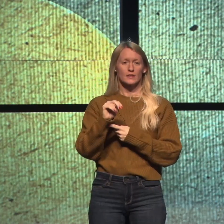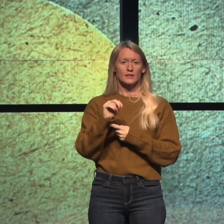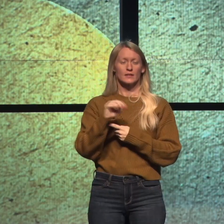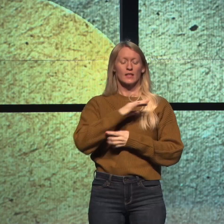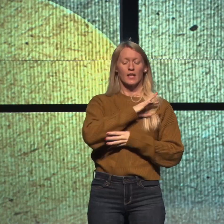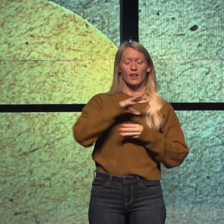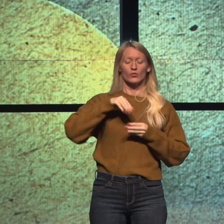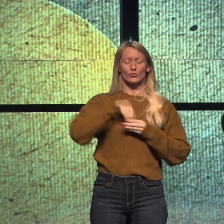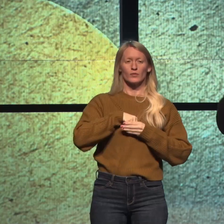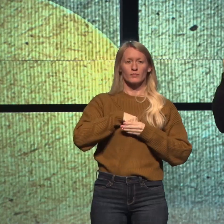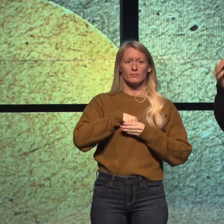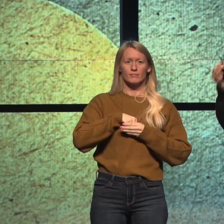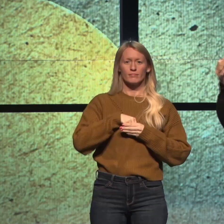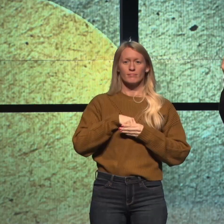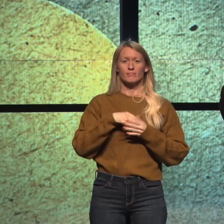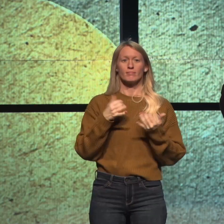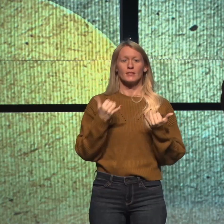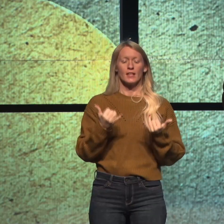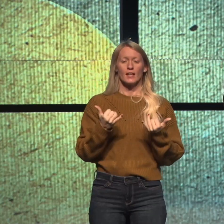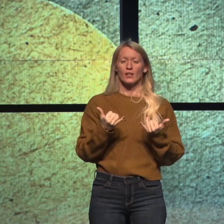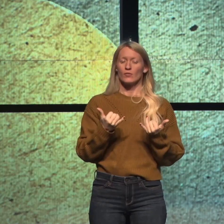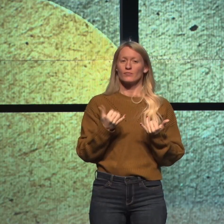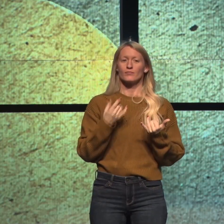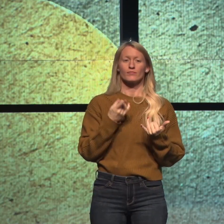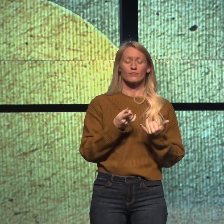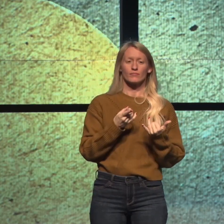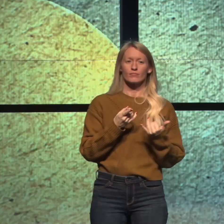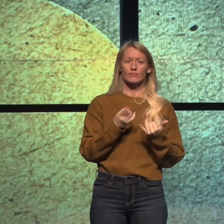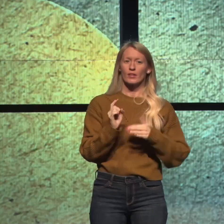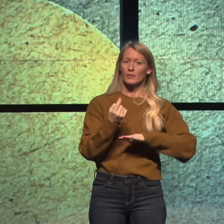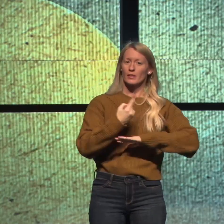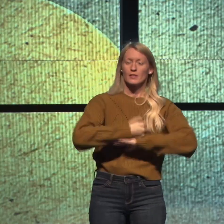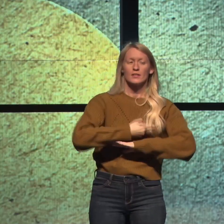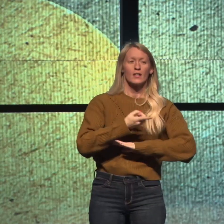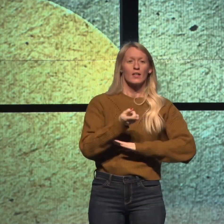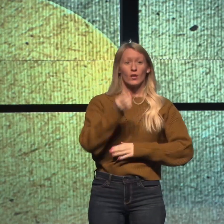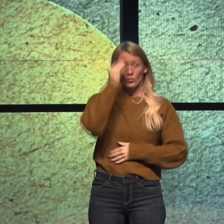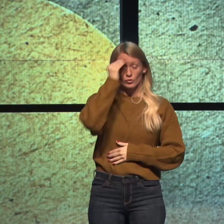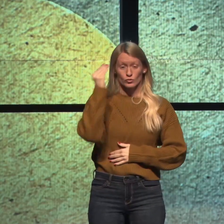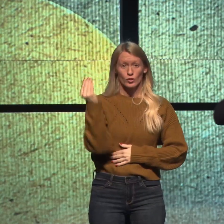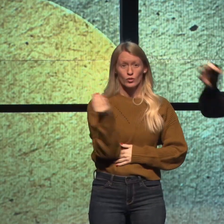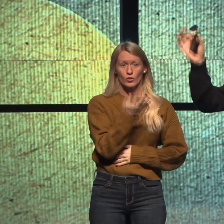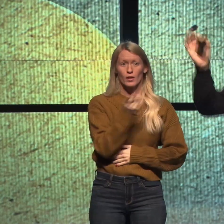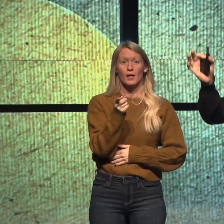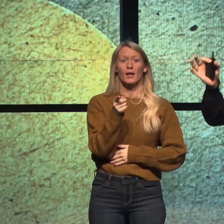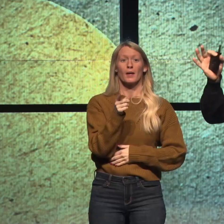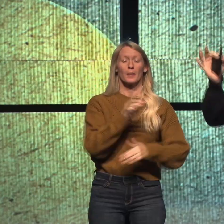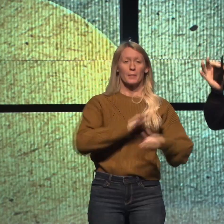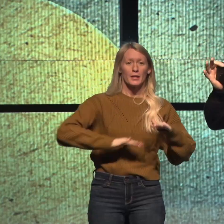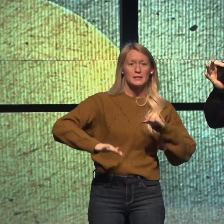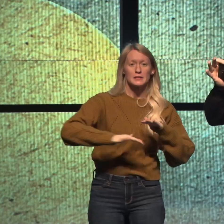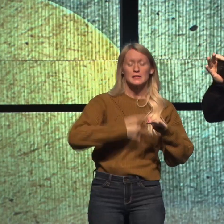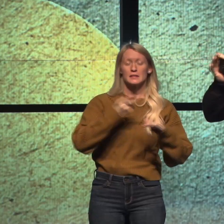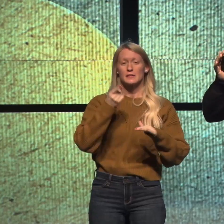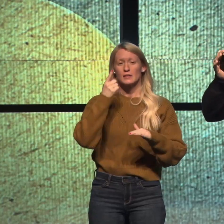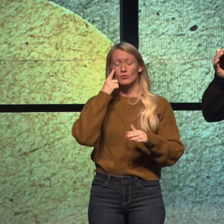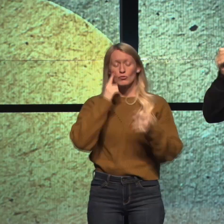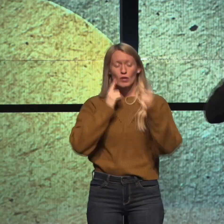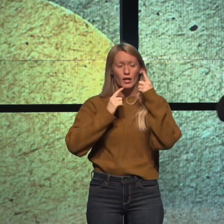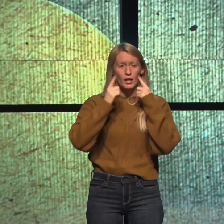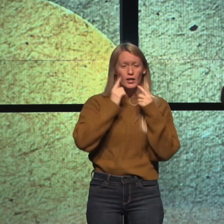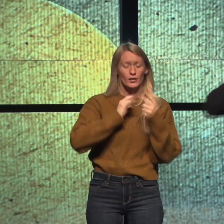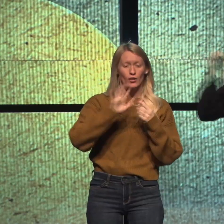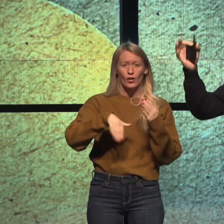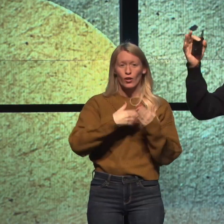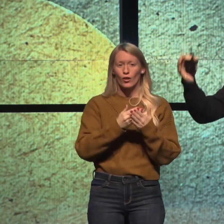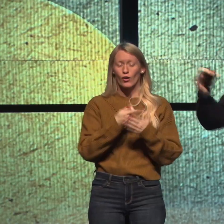enough. And so today is going to be a day. I just want you to know, I basically cried through the whole rehearsal. And